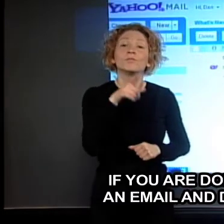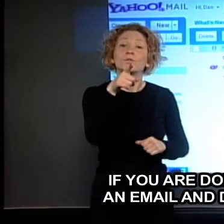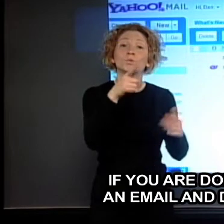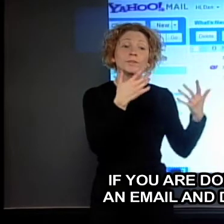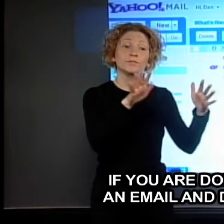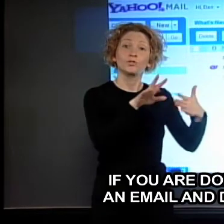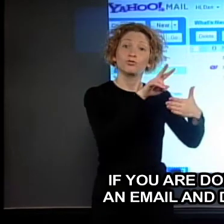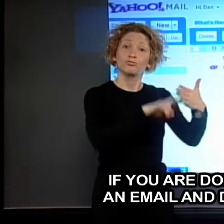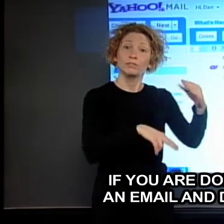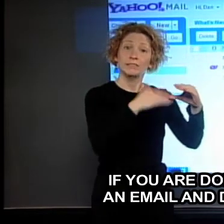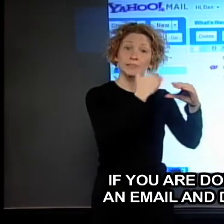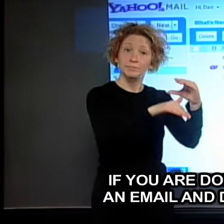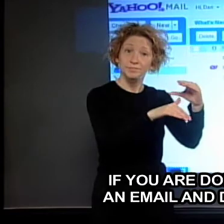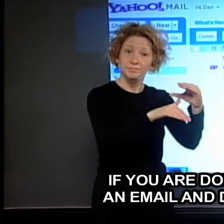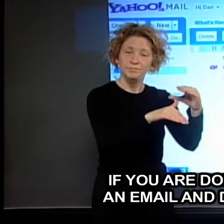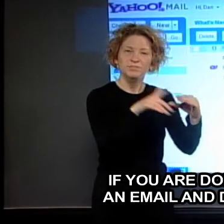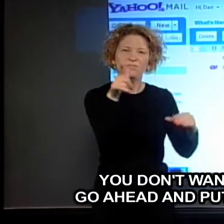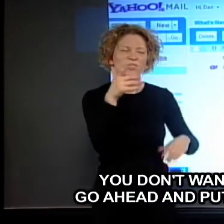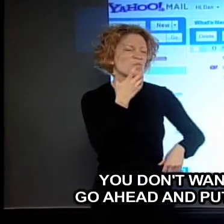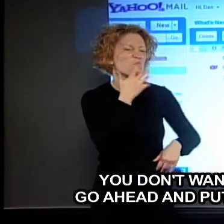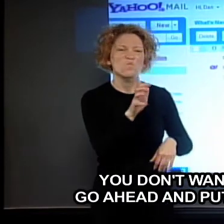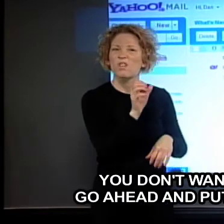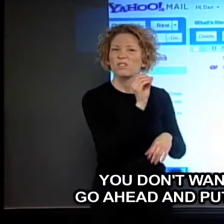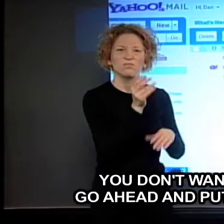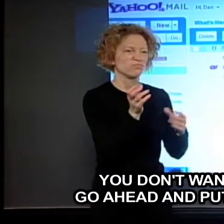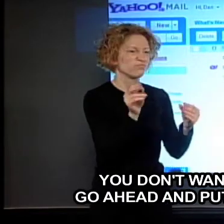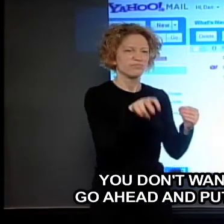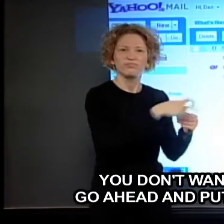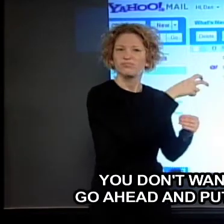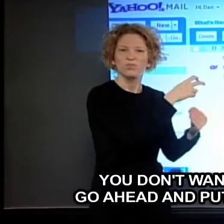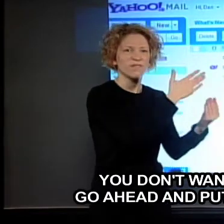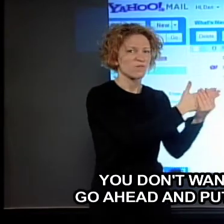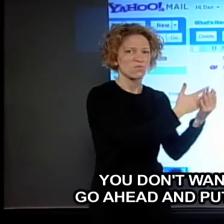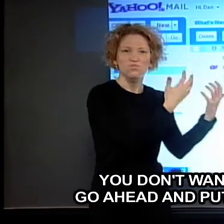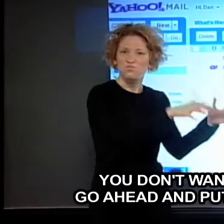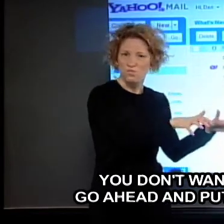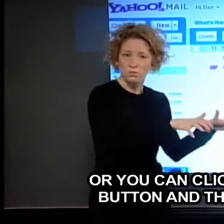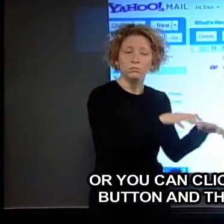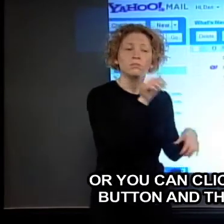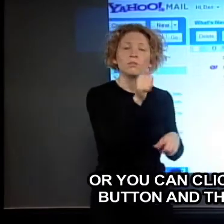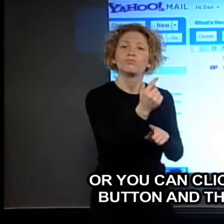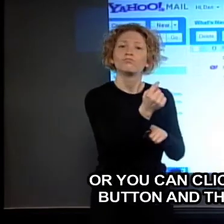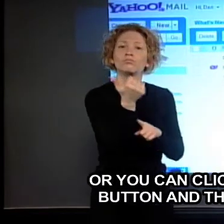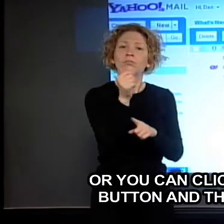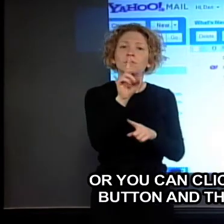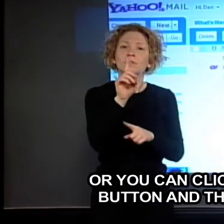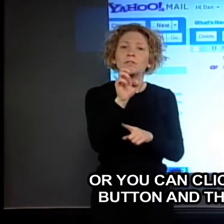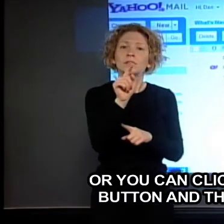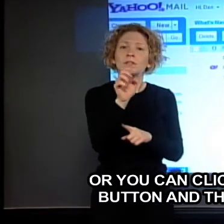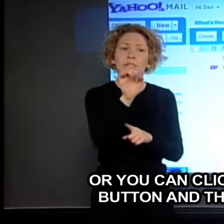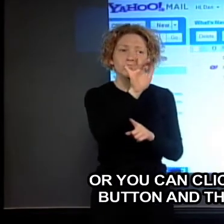If you are done reading an email and decide that you don't want it, you can go ahead and put it in a folder, or you can click the Delete button and throw it